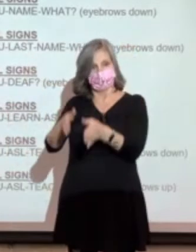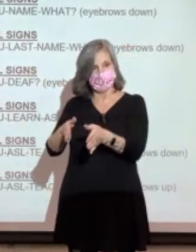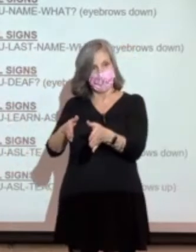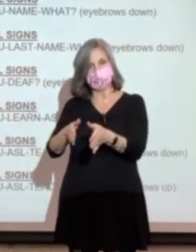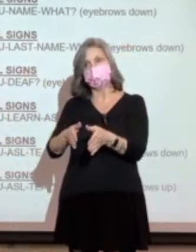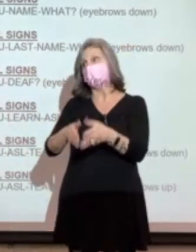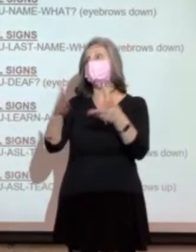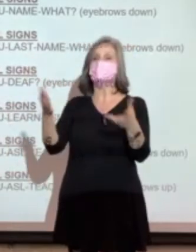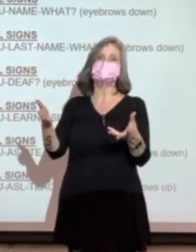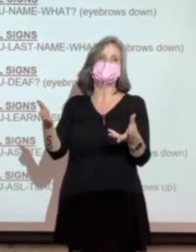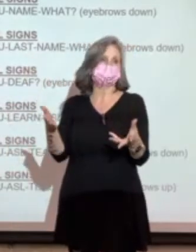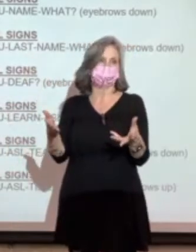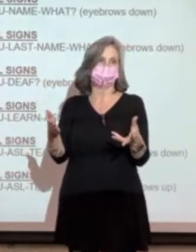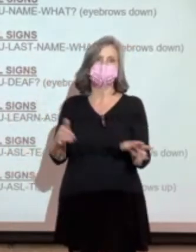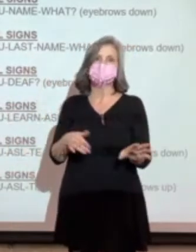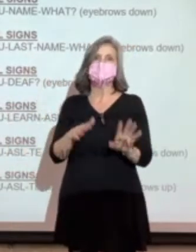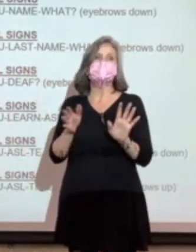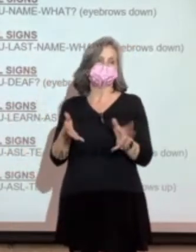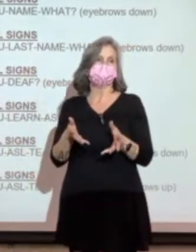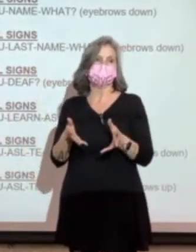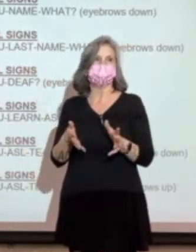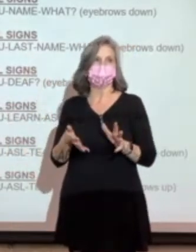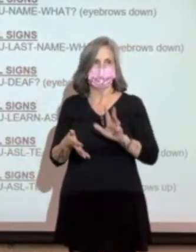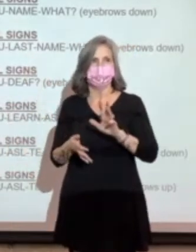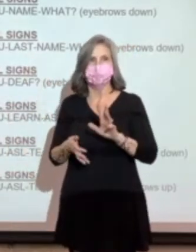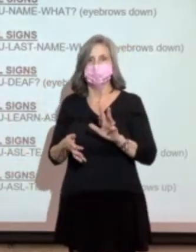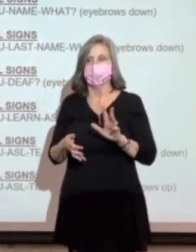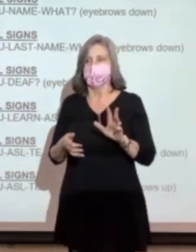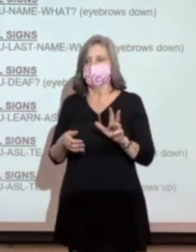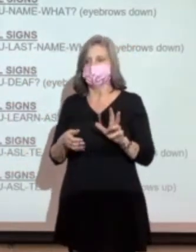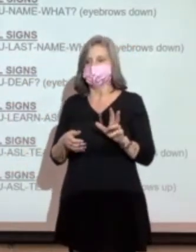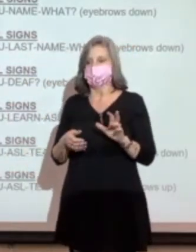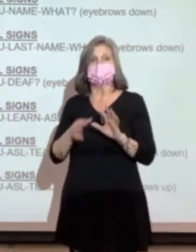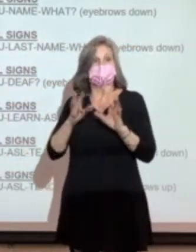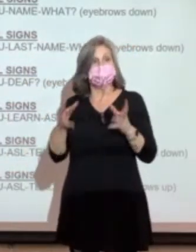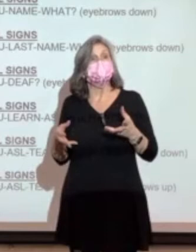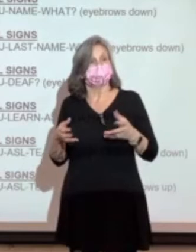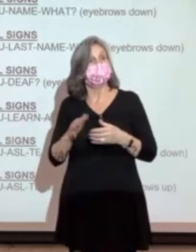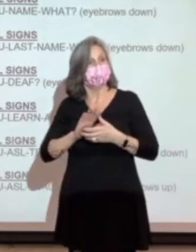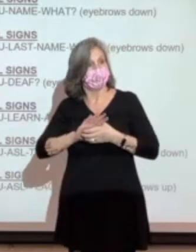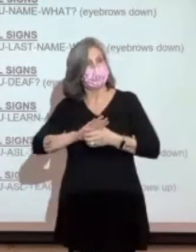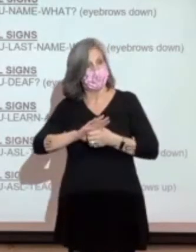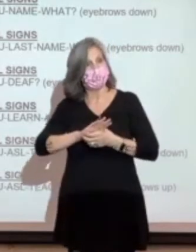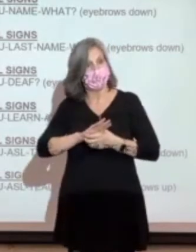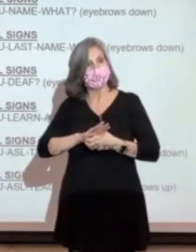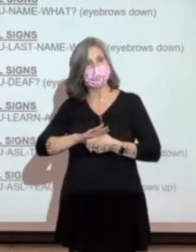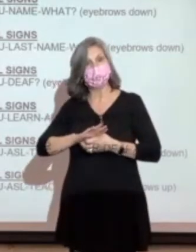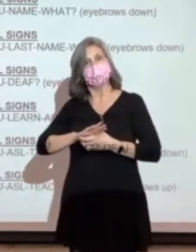hearing child who happens to be musical. It's really a very realistic look into a deaf family who uses